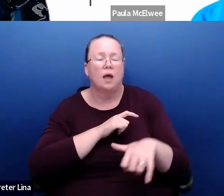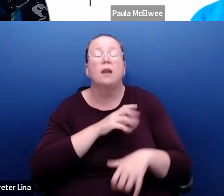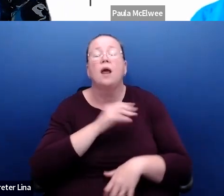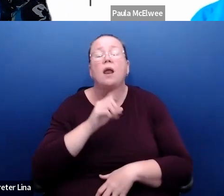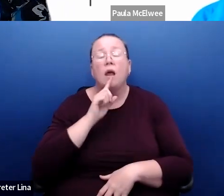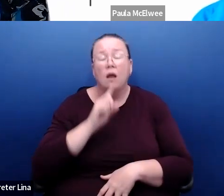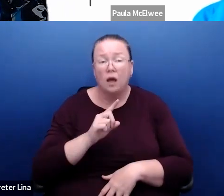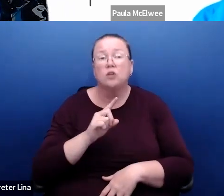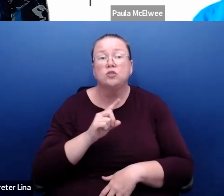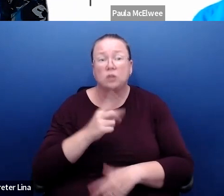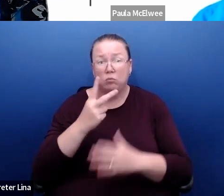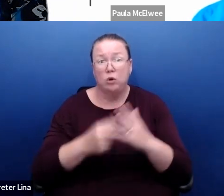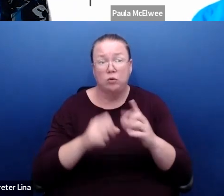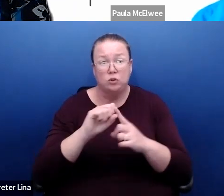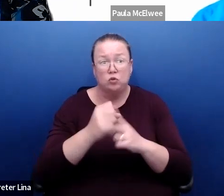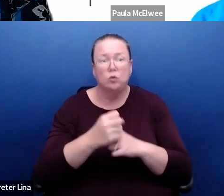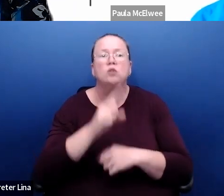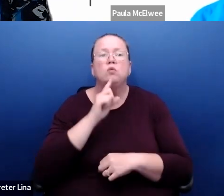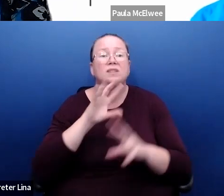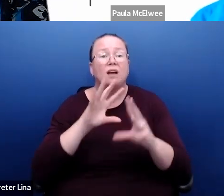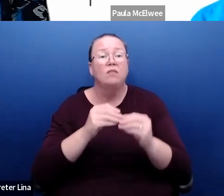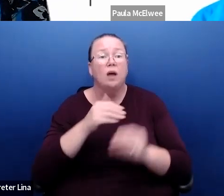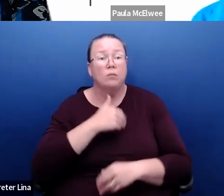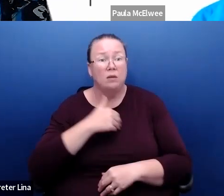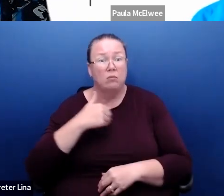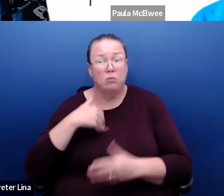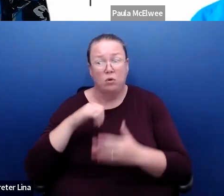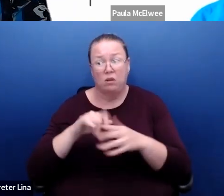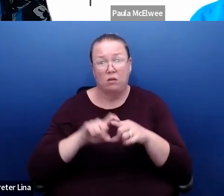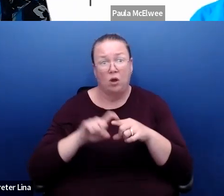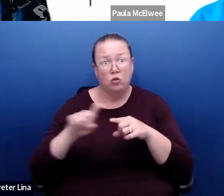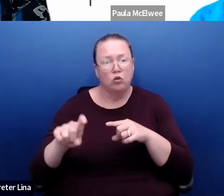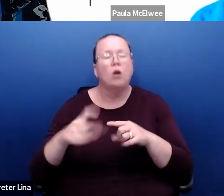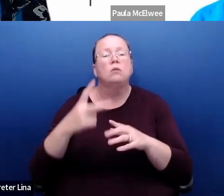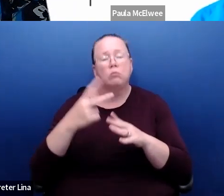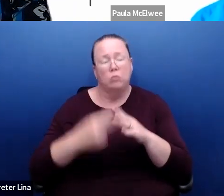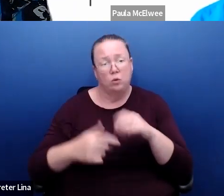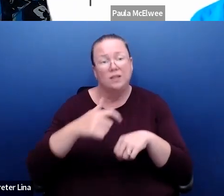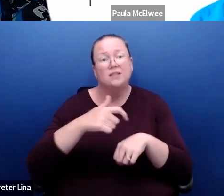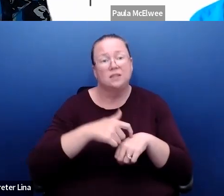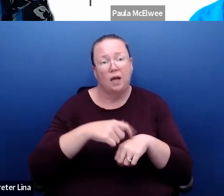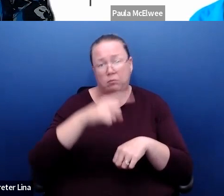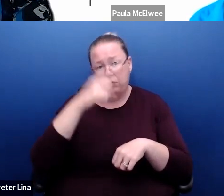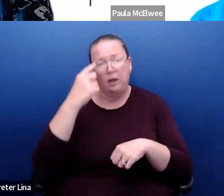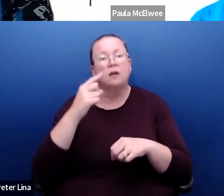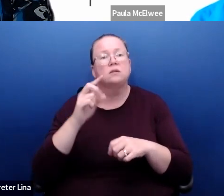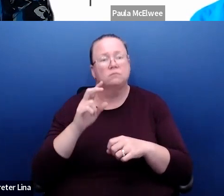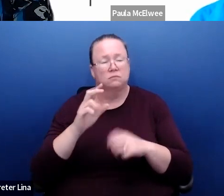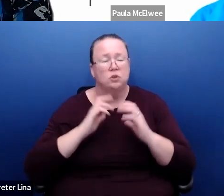actually, in both these cases, it was a family member who made the call, but both these cases were Black